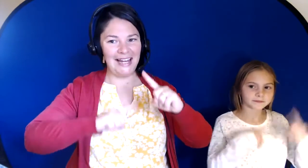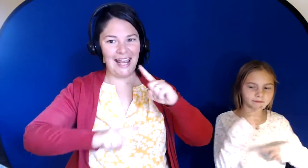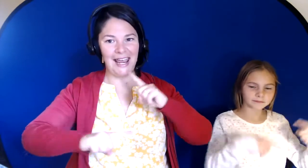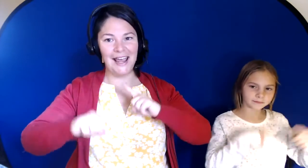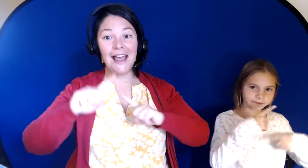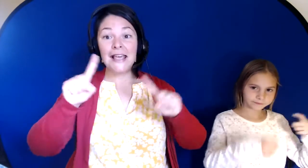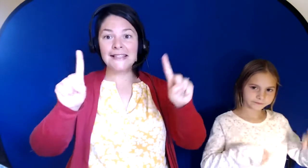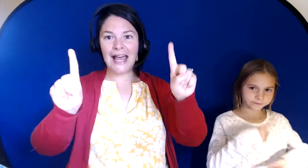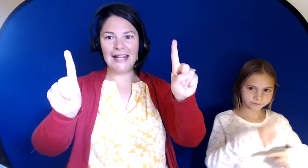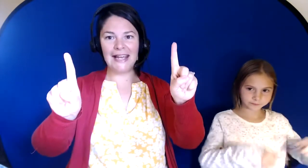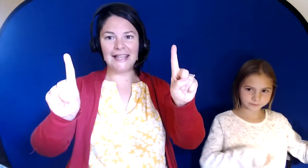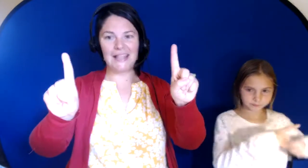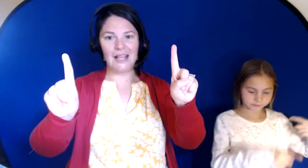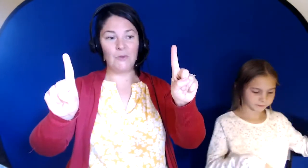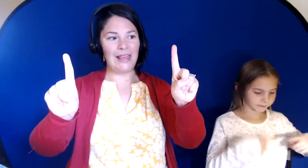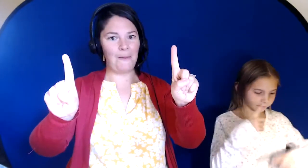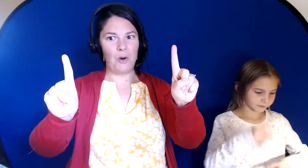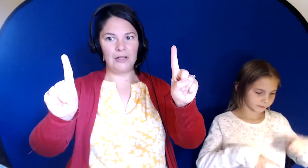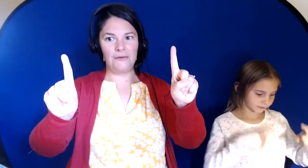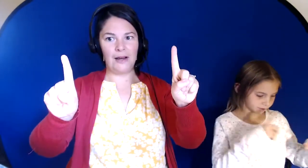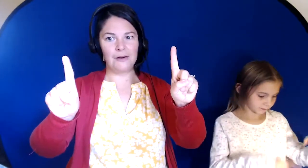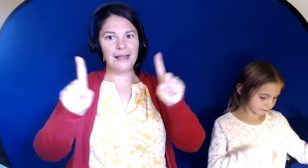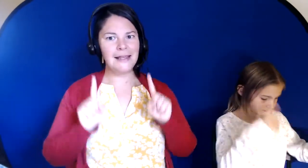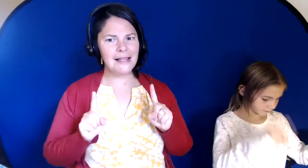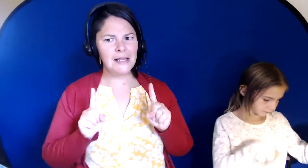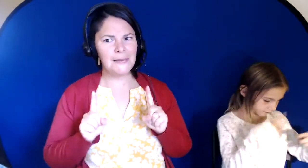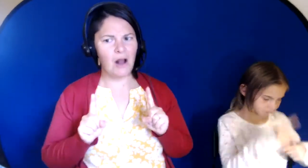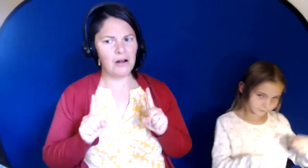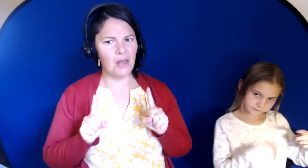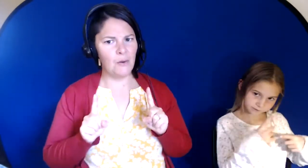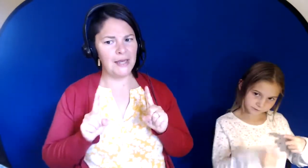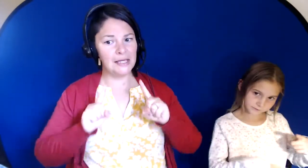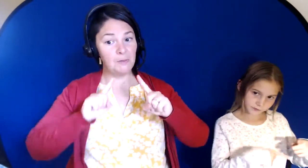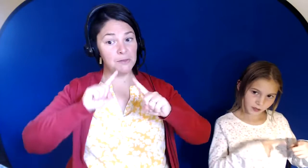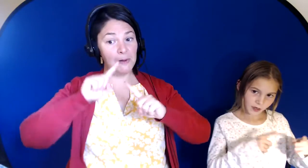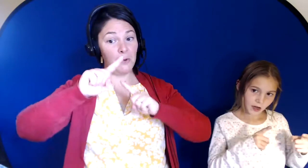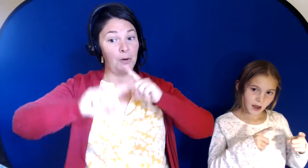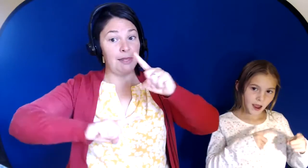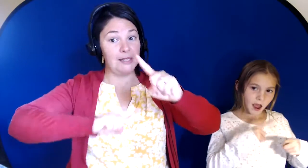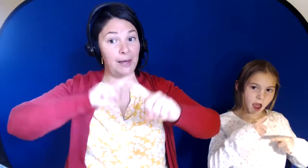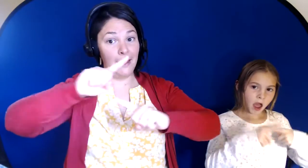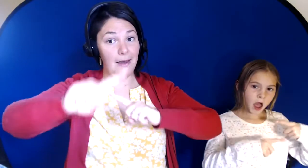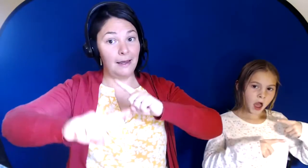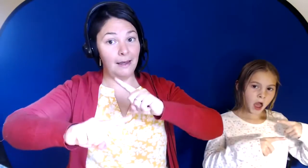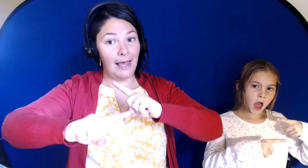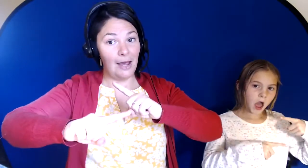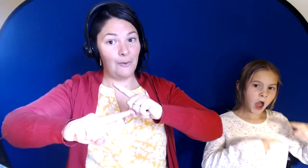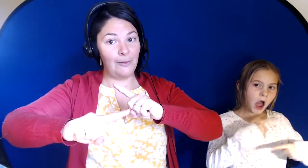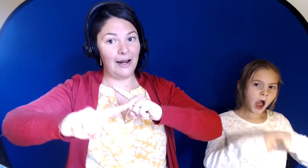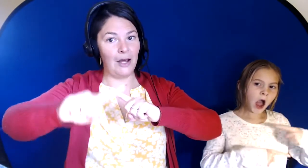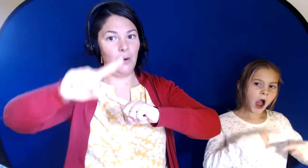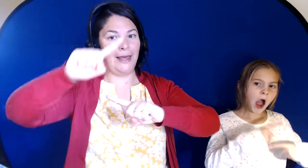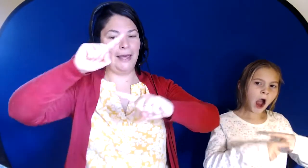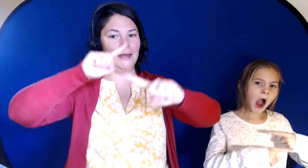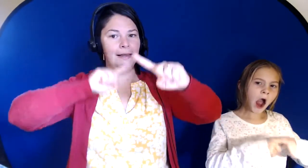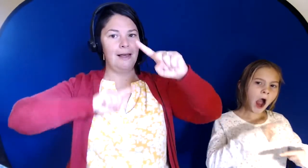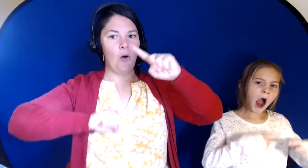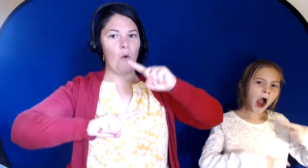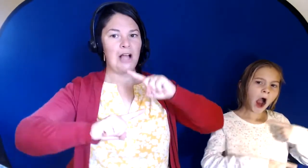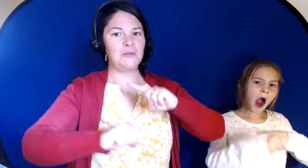Signing. Signing is done with our pointer fingers. It's a little bit hard though because most people go this way and we want to go in. Watch me from